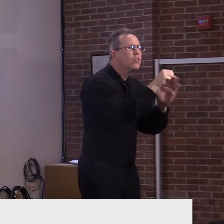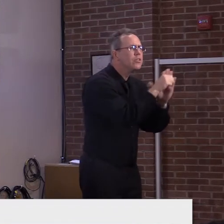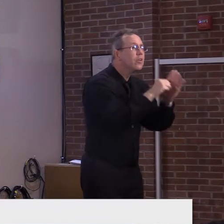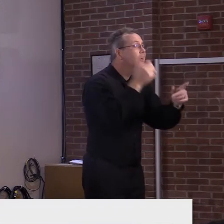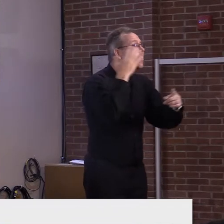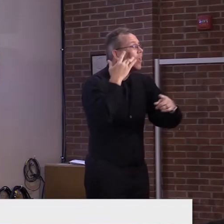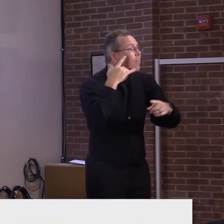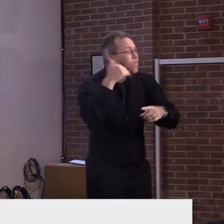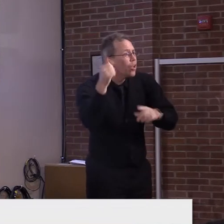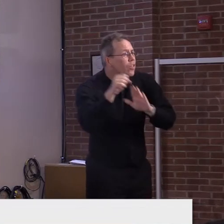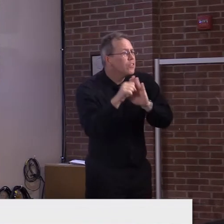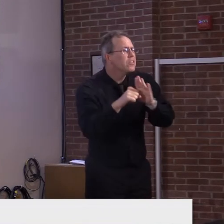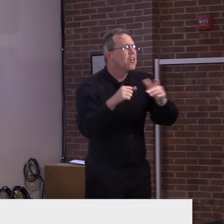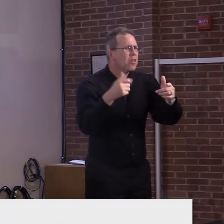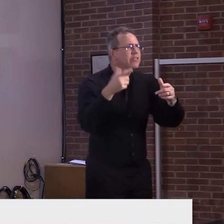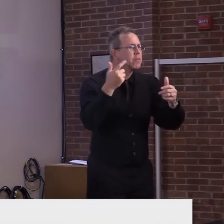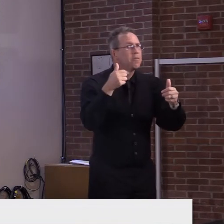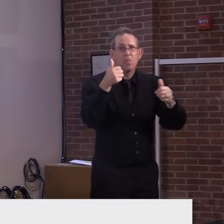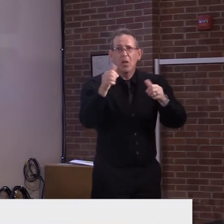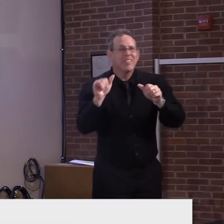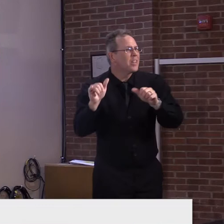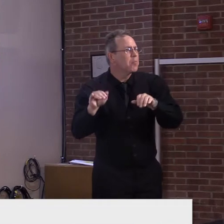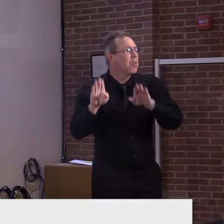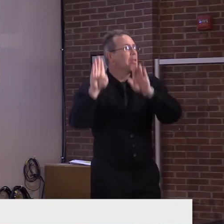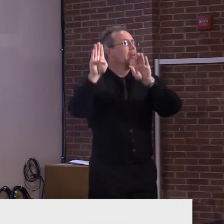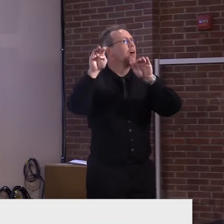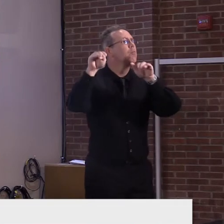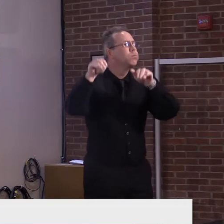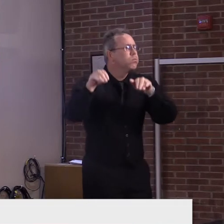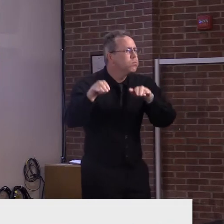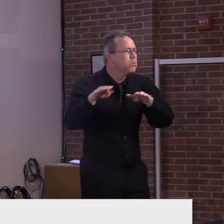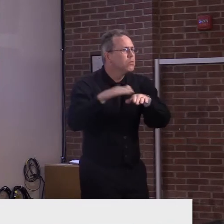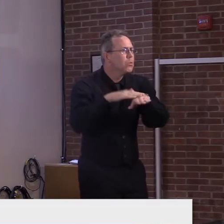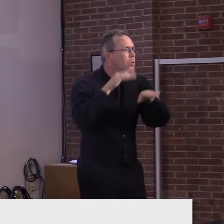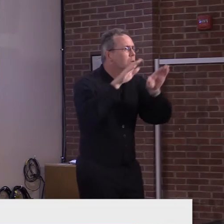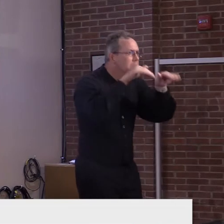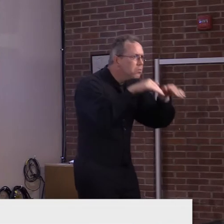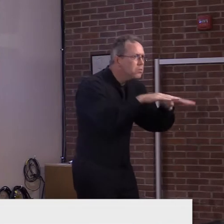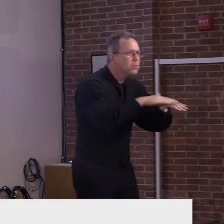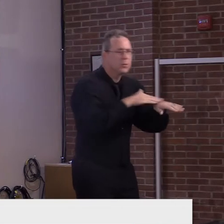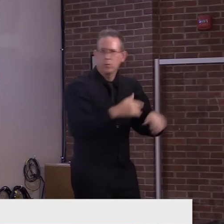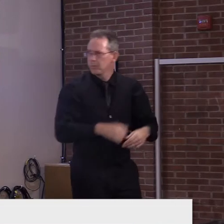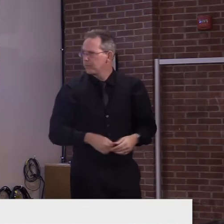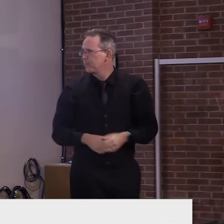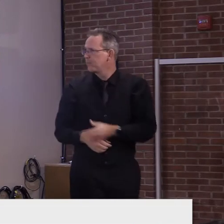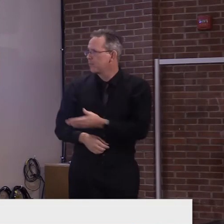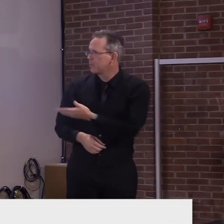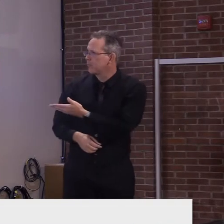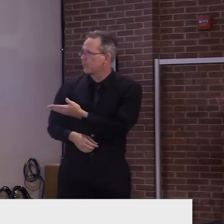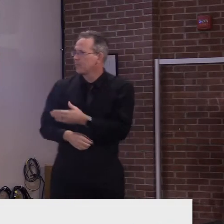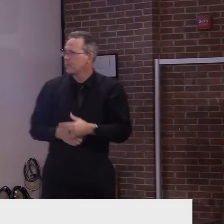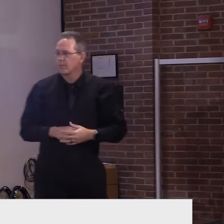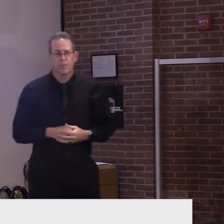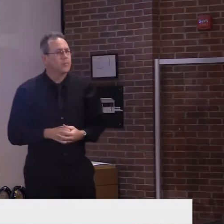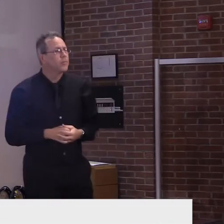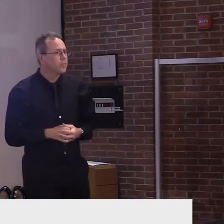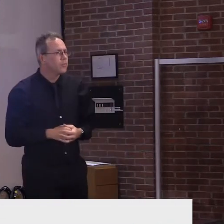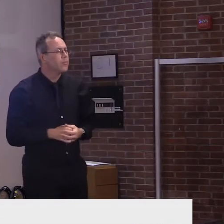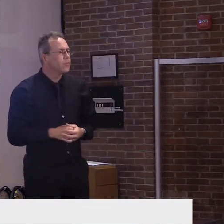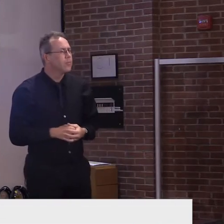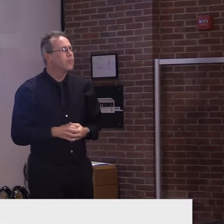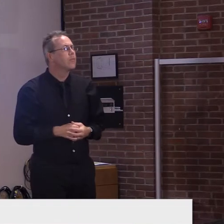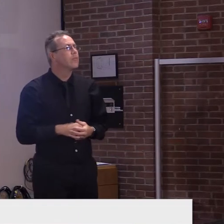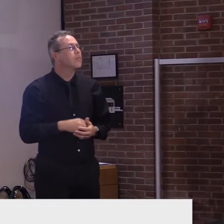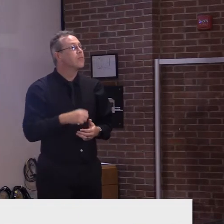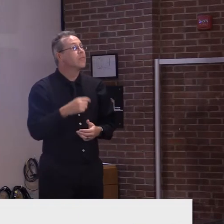others. So again, on the national front, things are trending as we hoped they would. The rate of growth continues to